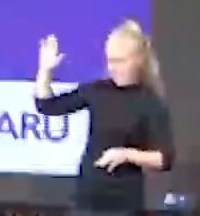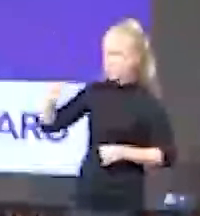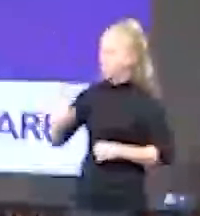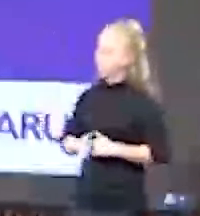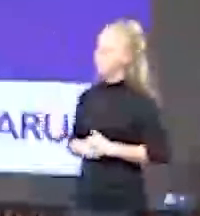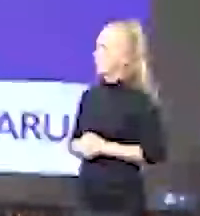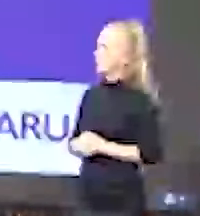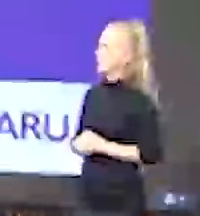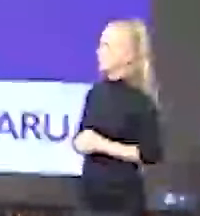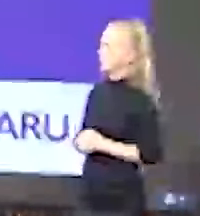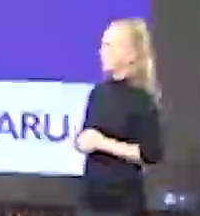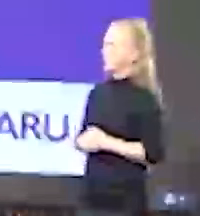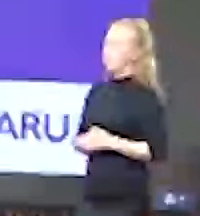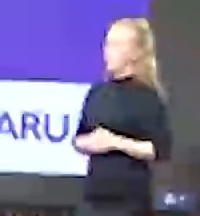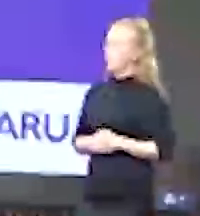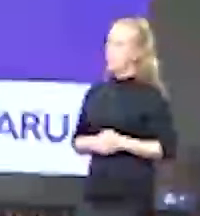some ready to go.